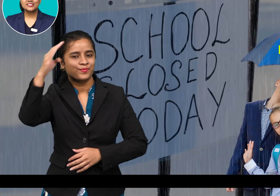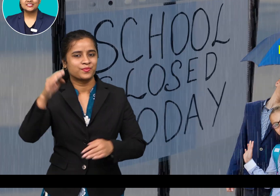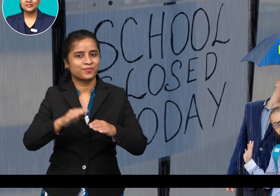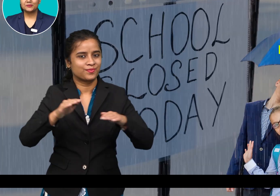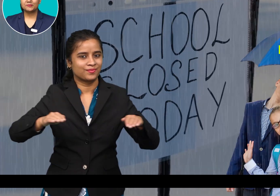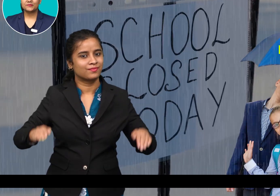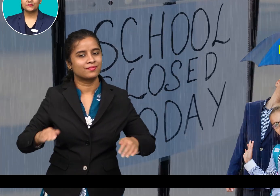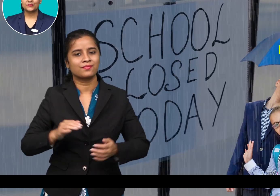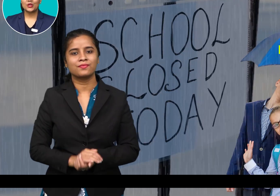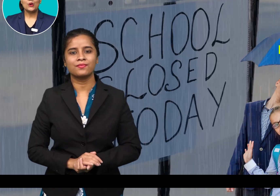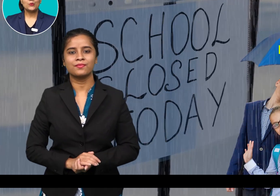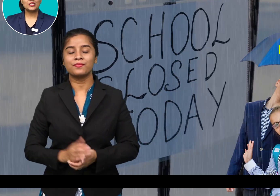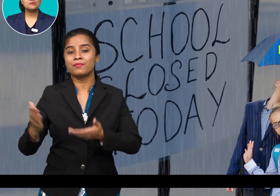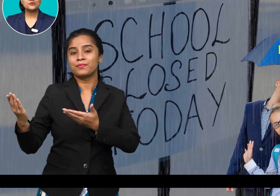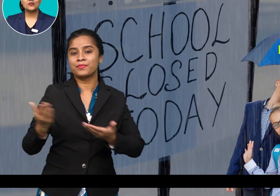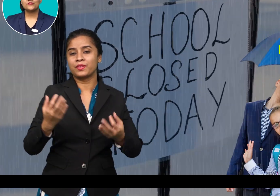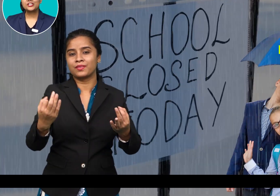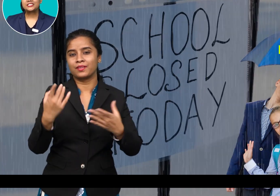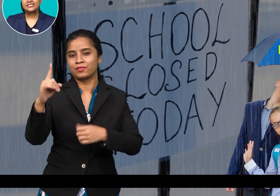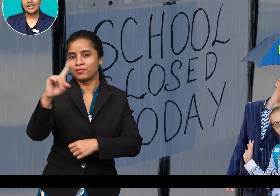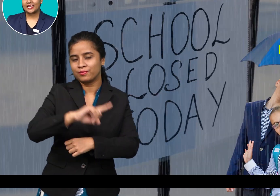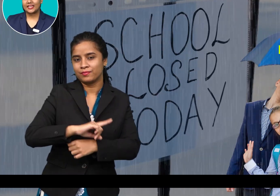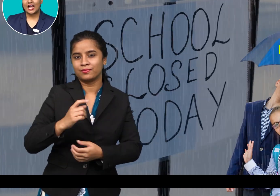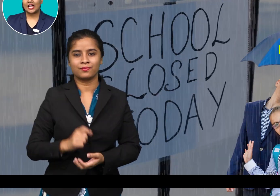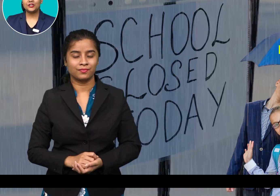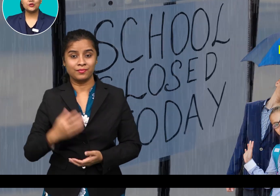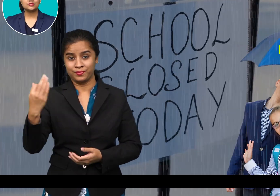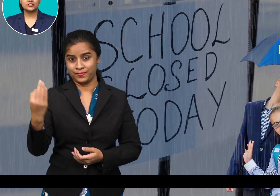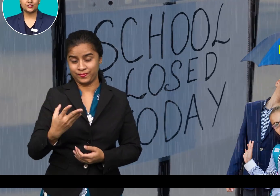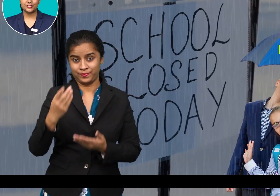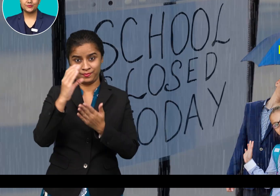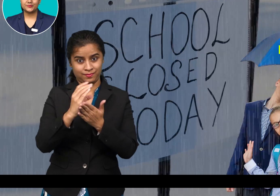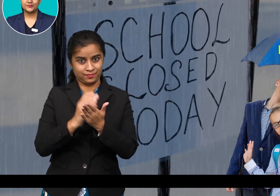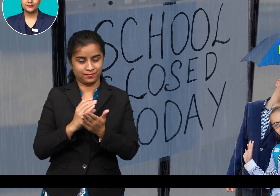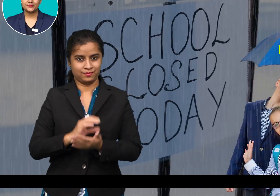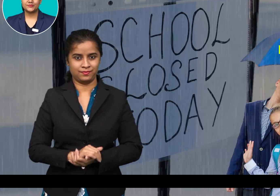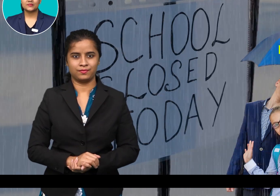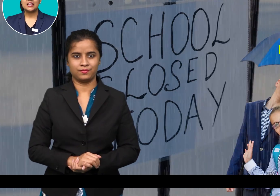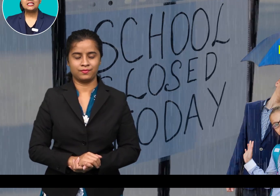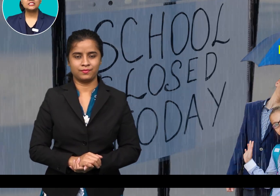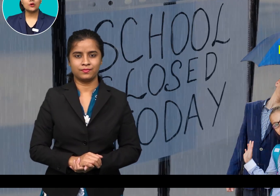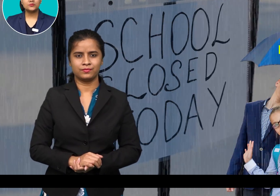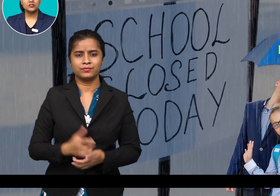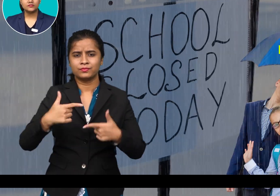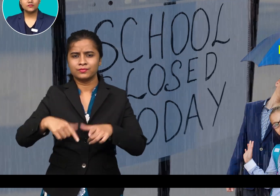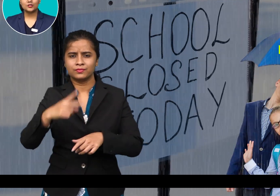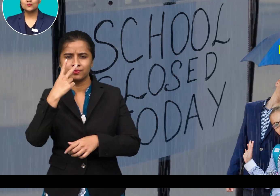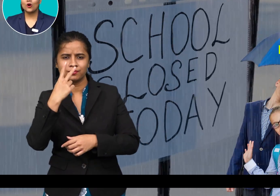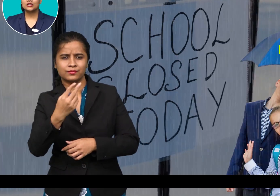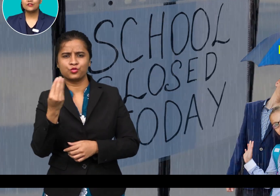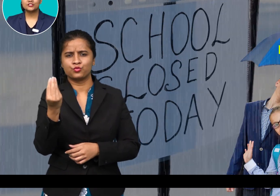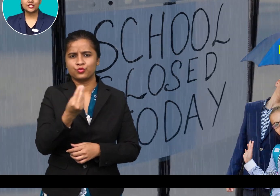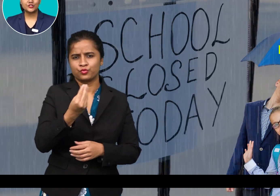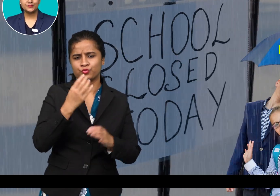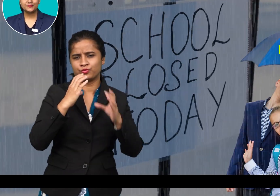Hello students, welcome to our fresh day and new session. Let's observe a